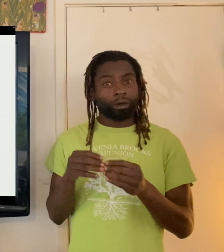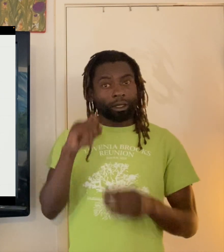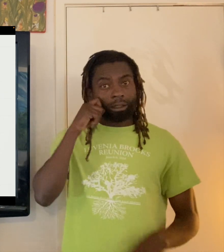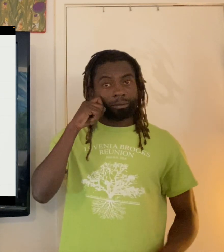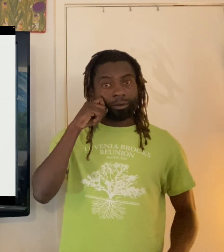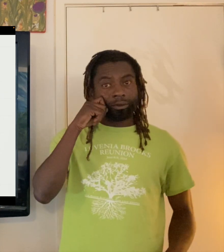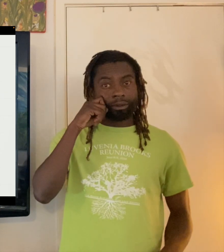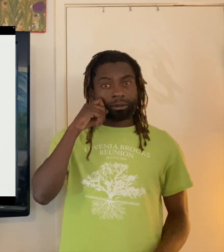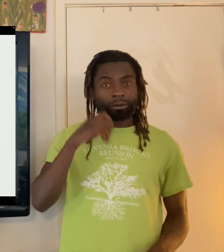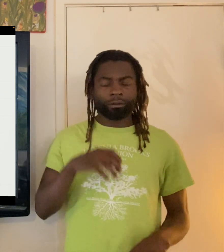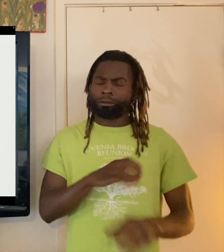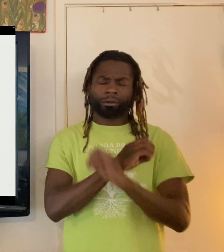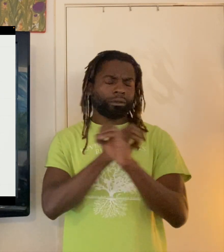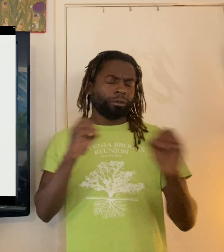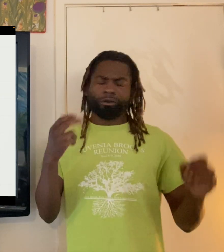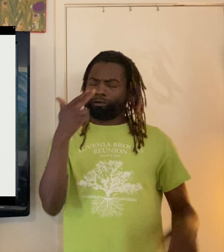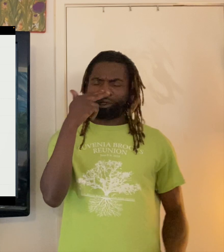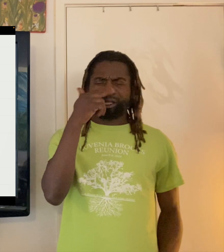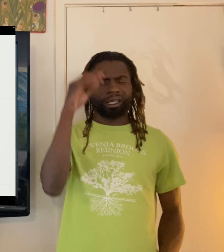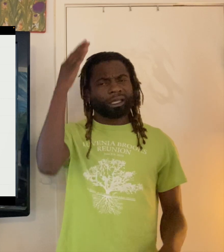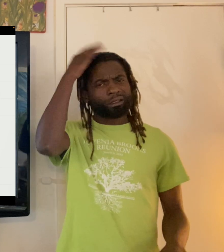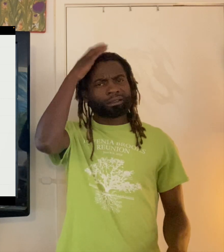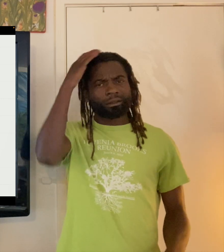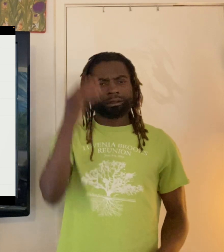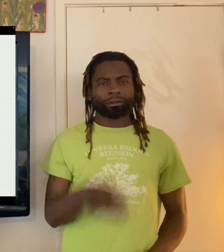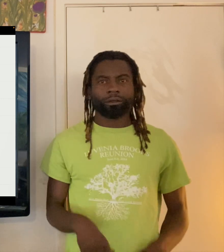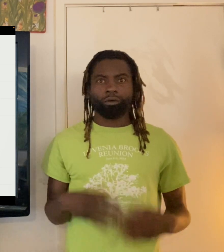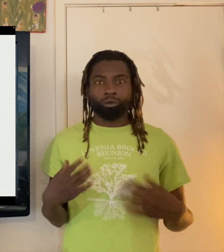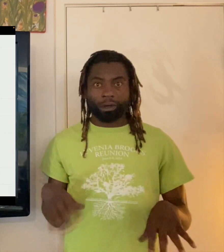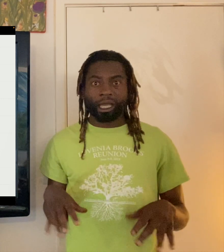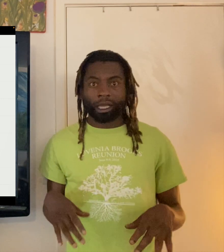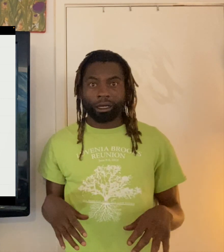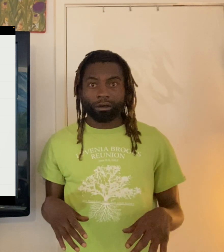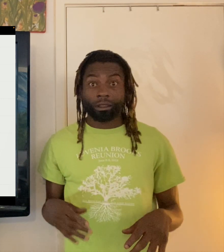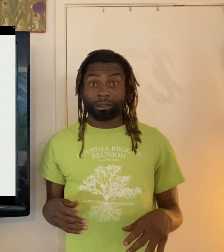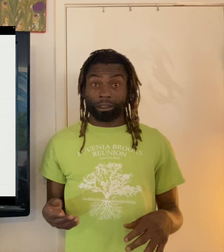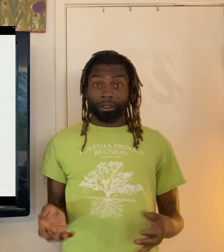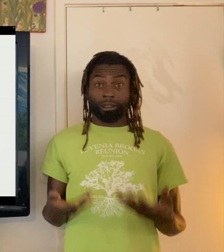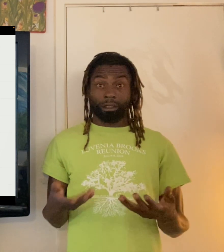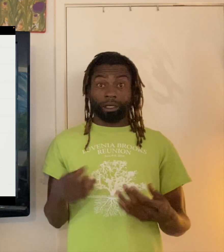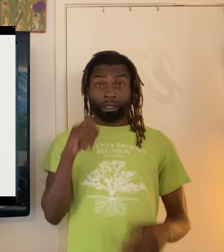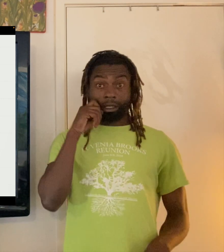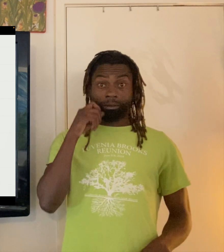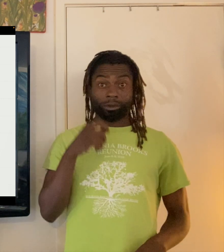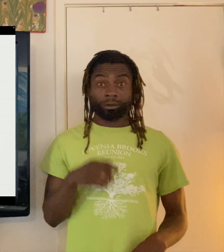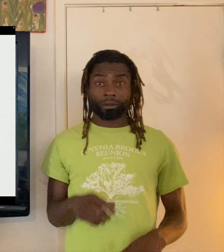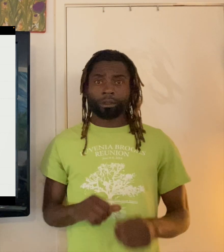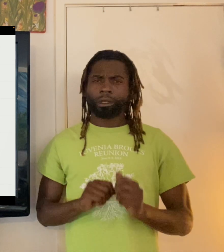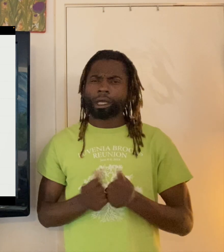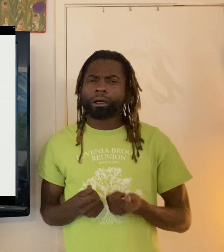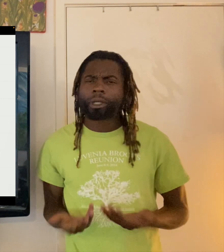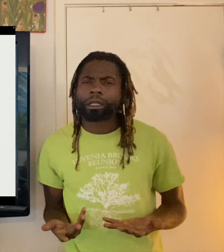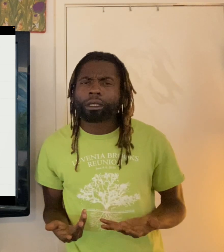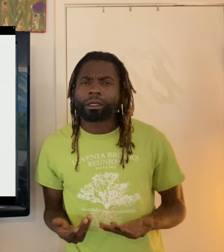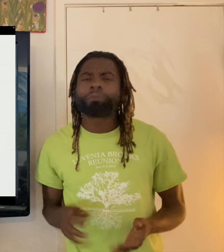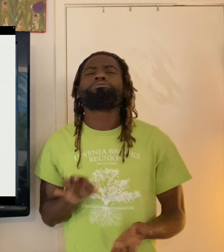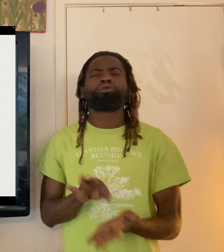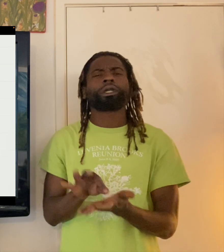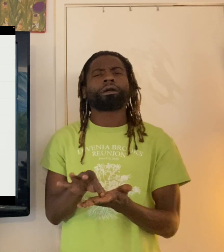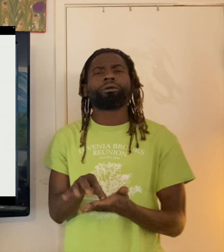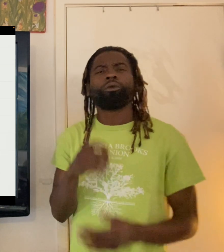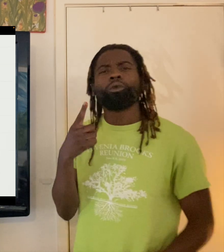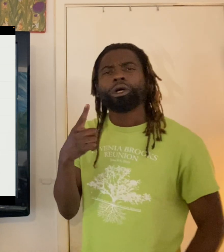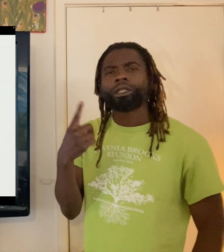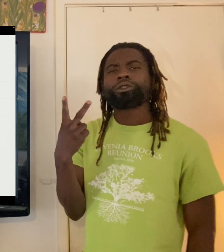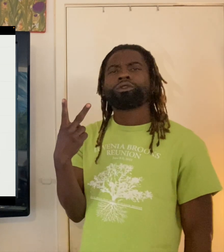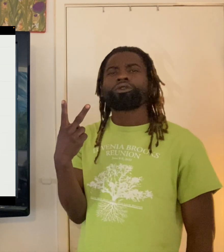even more apples, but this time, no funny hats. Wow, so many apples. How many? Let's